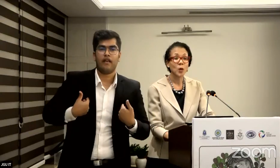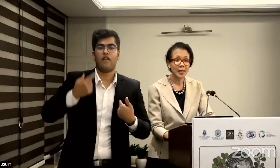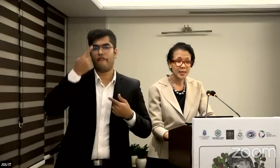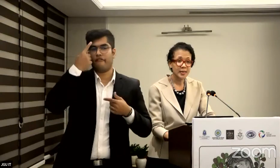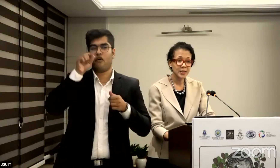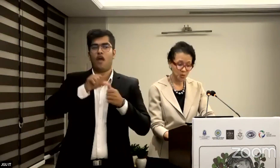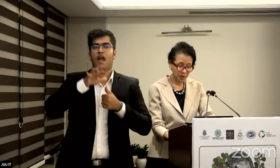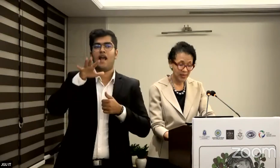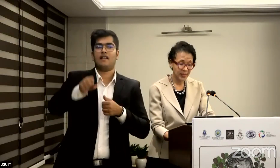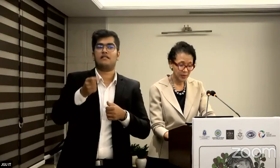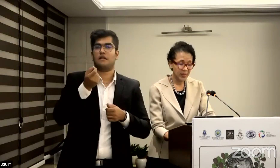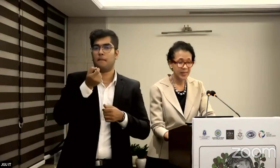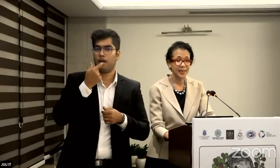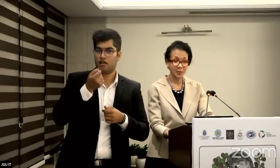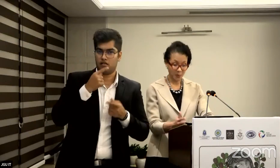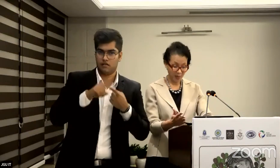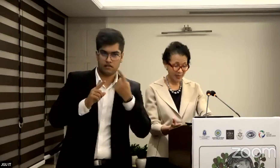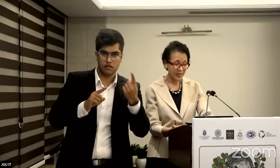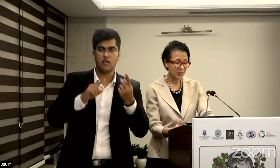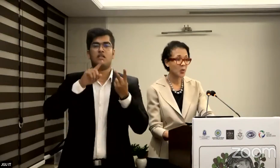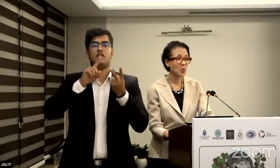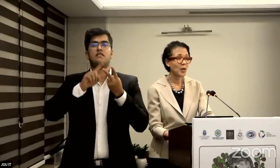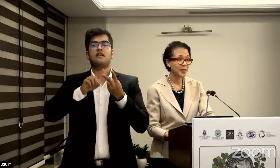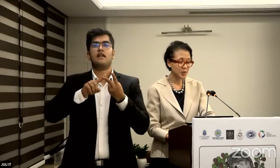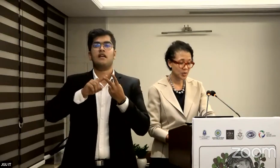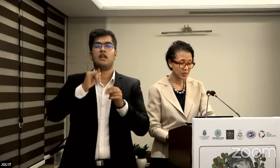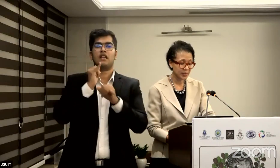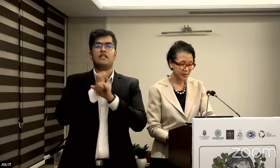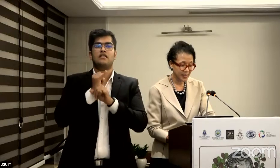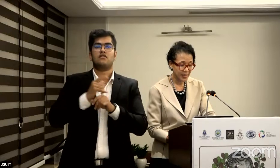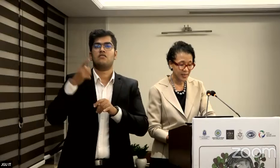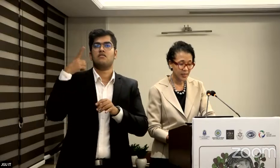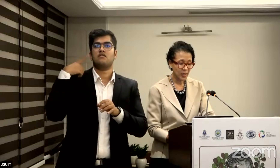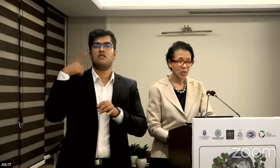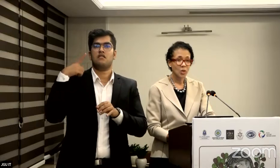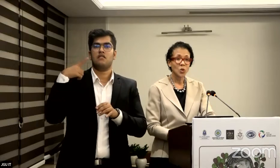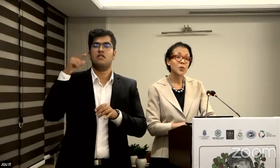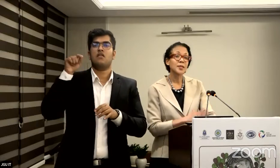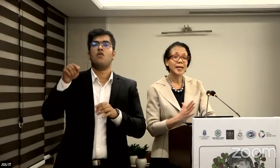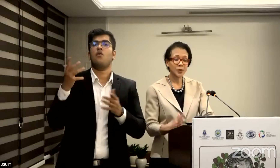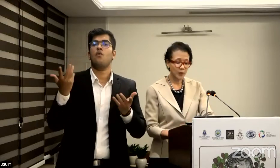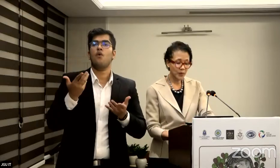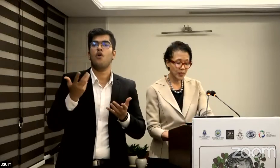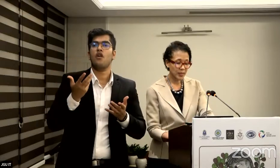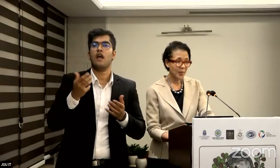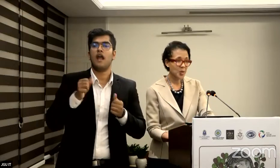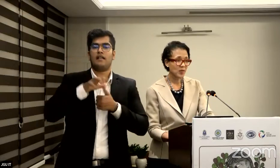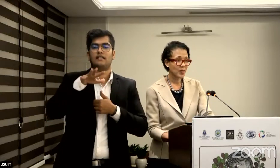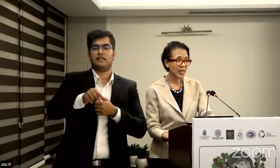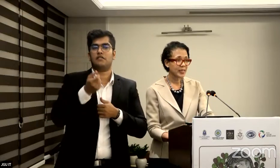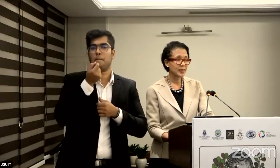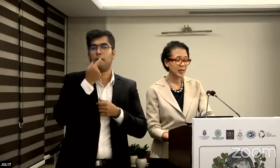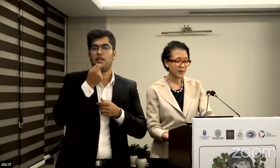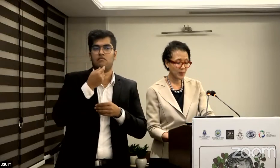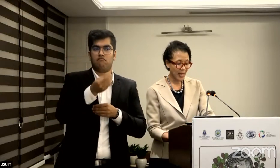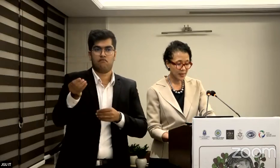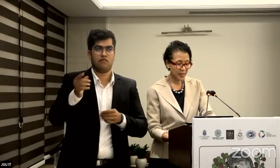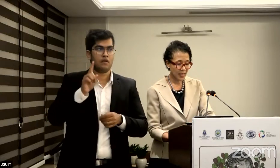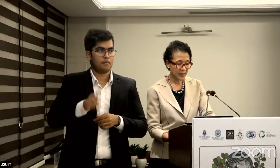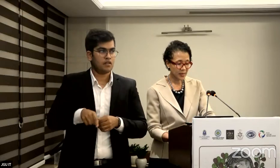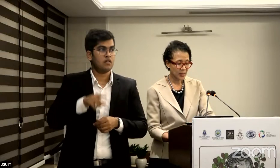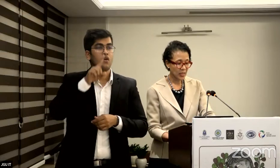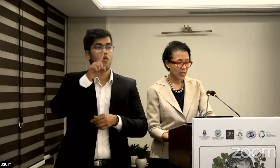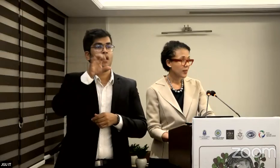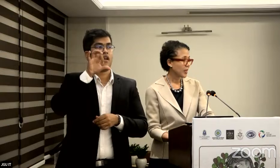as well as an industry leader in accessible medicine. So Prime Minister Indira Gandhi, who presided over the adoption of the 1970